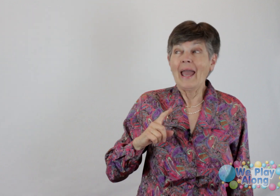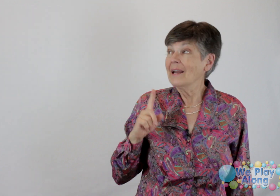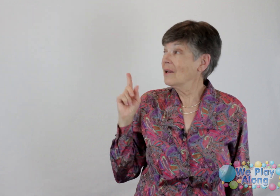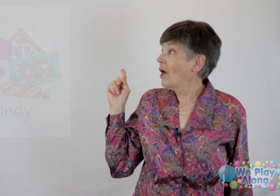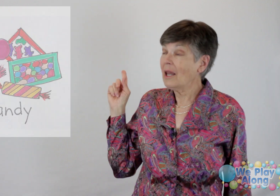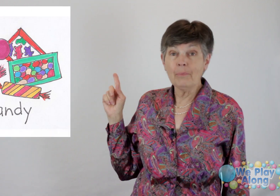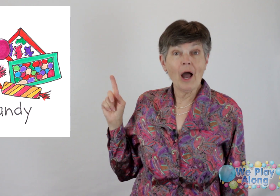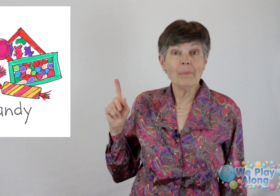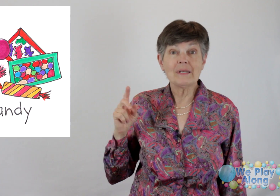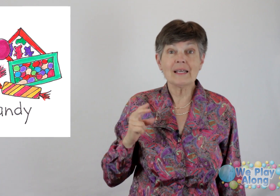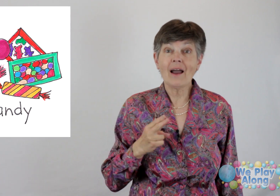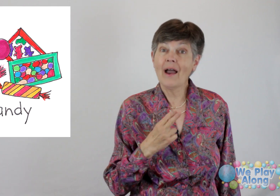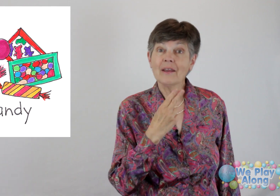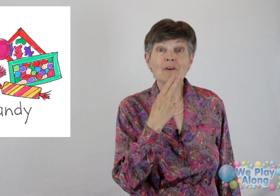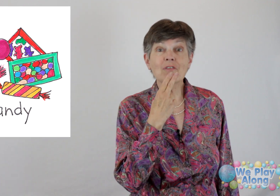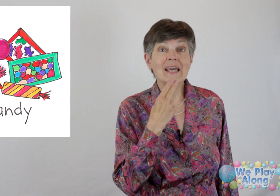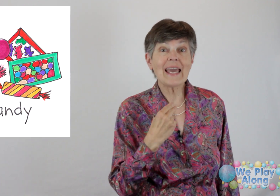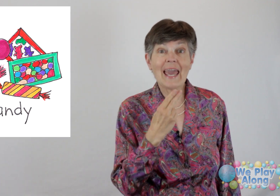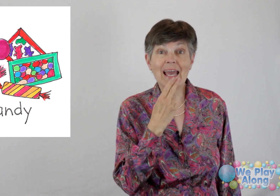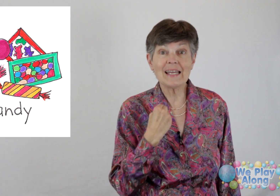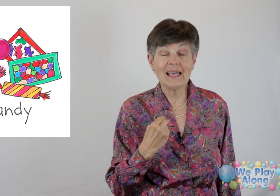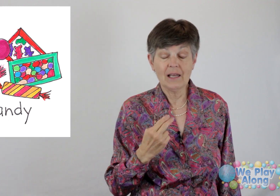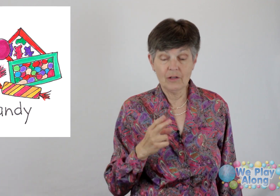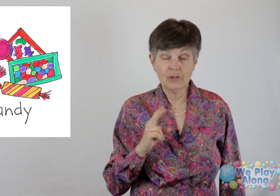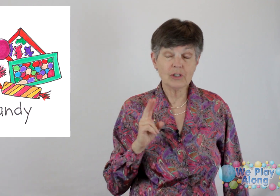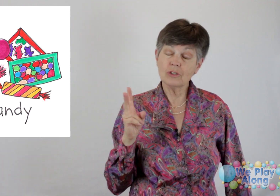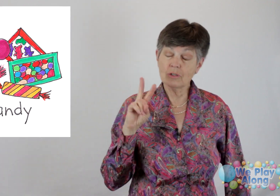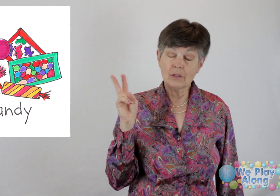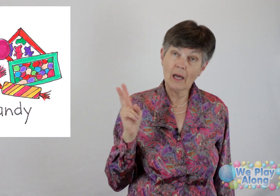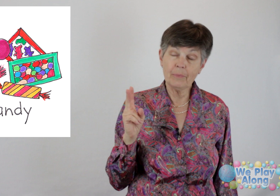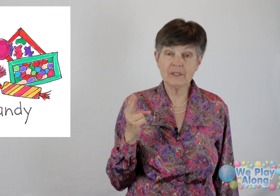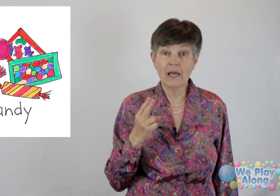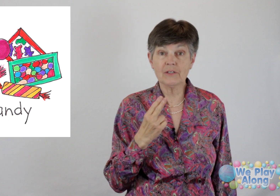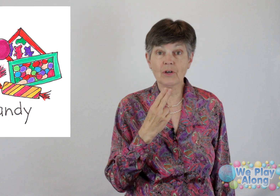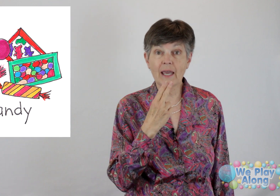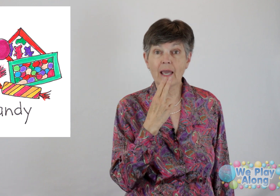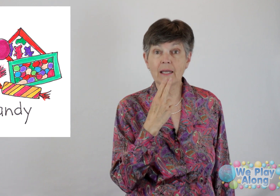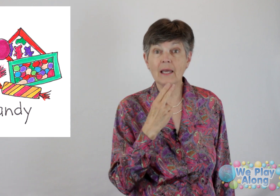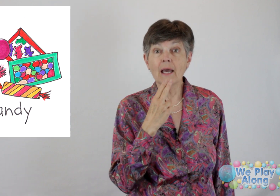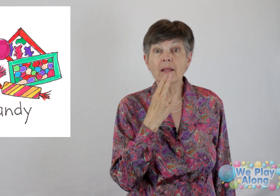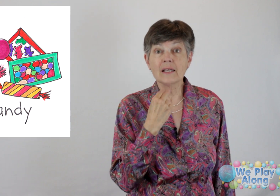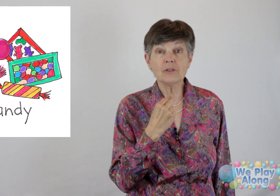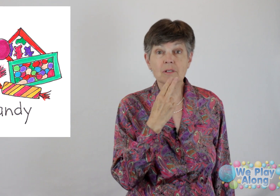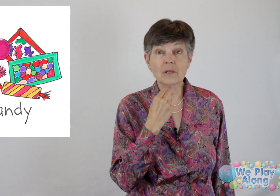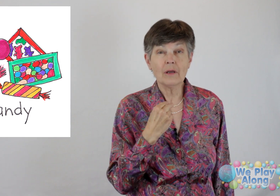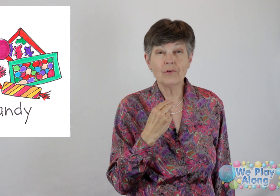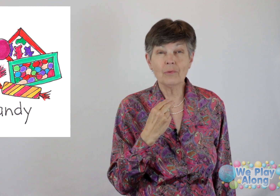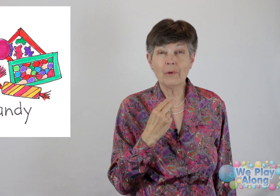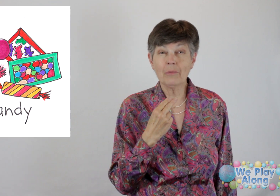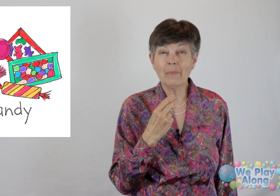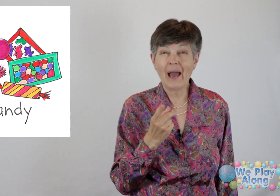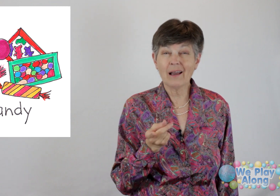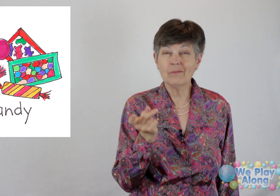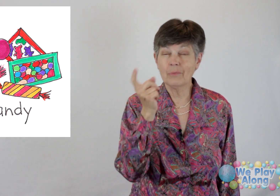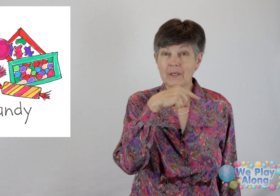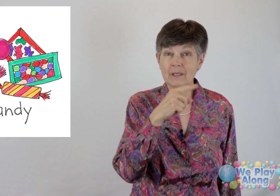And lollipop is a kind of candy. Now there's a couple signs for candy. This is, if you remember back when we